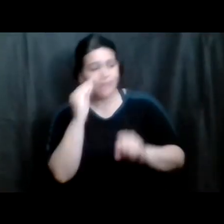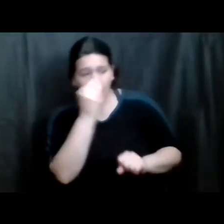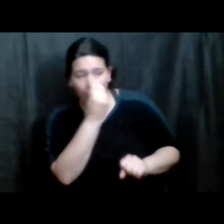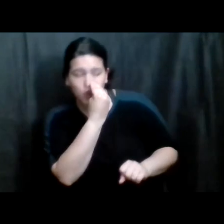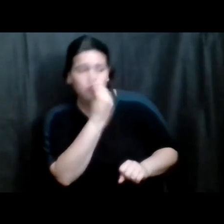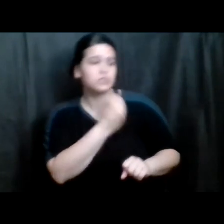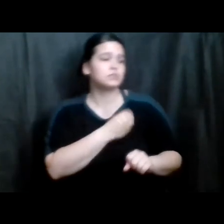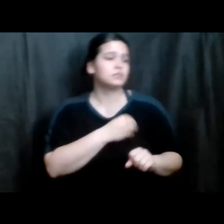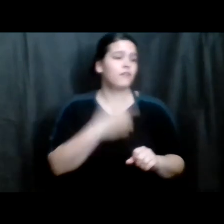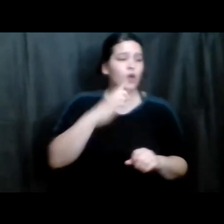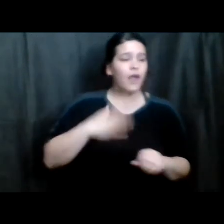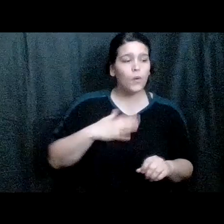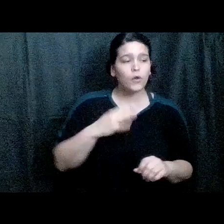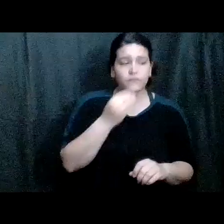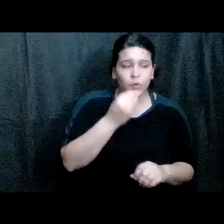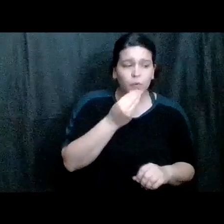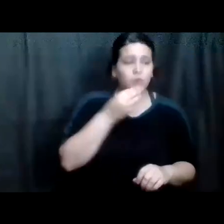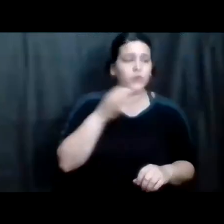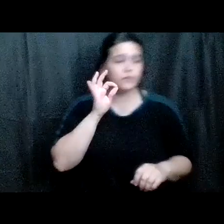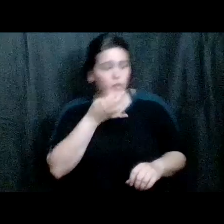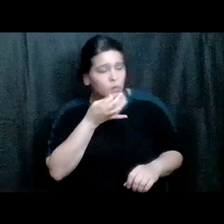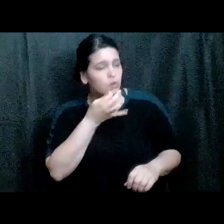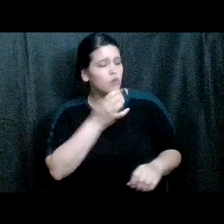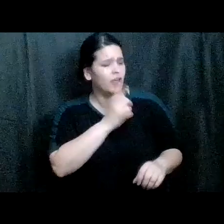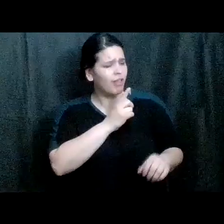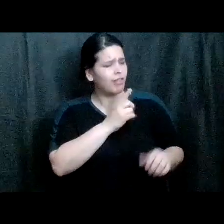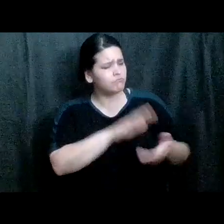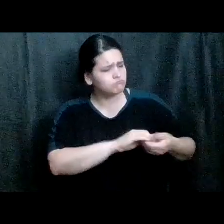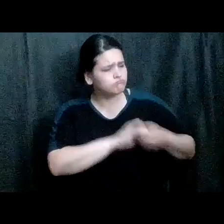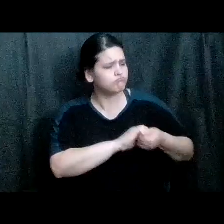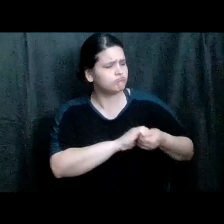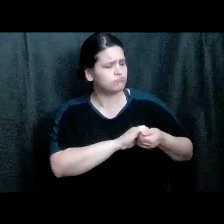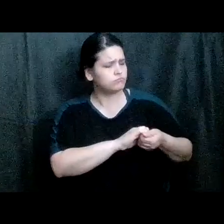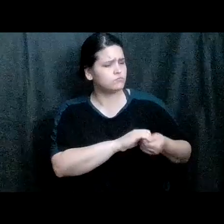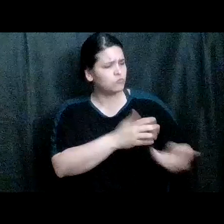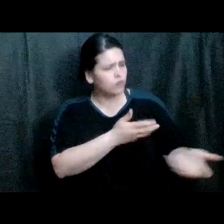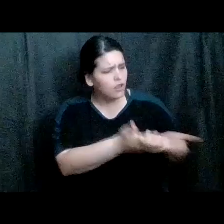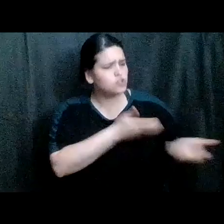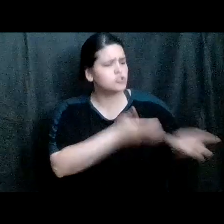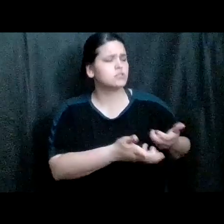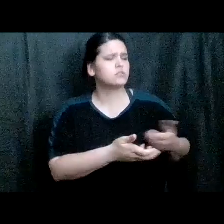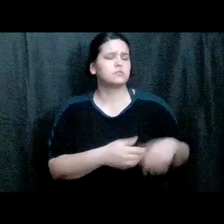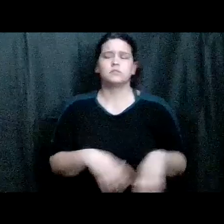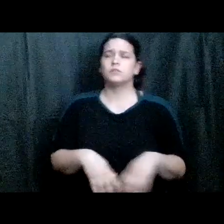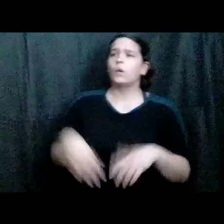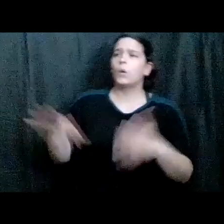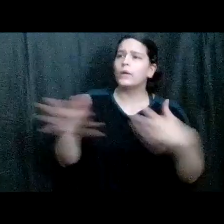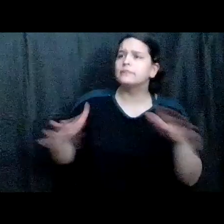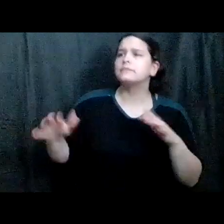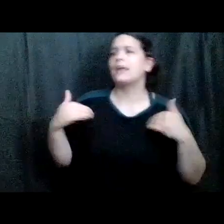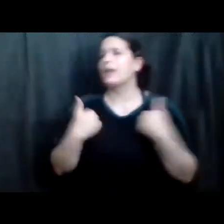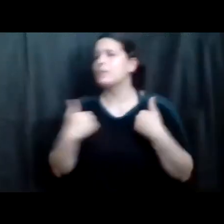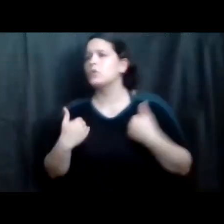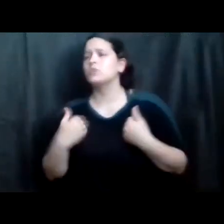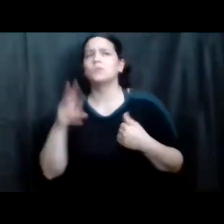interplay of real intimacy and relations, winged ones and two-leggeds, winds and animals, water and crawling creations,